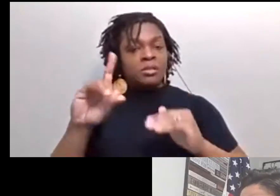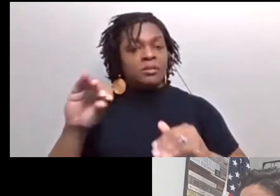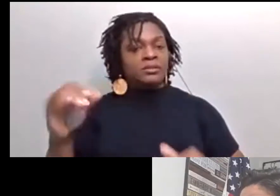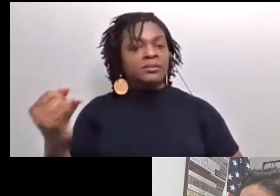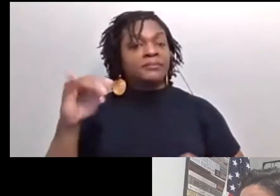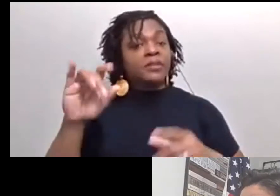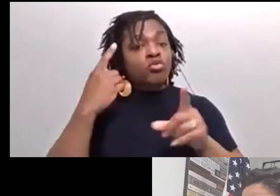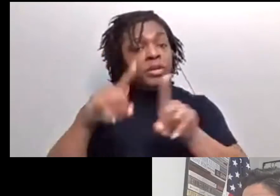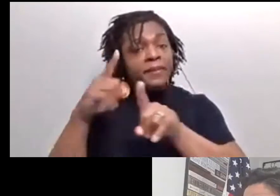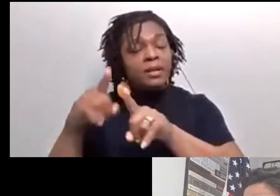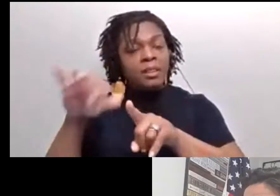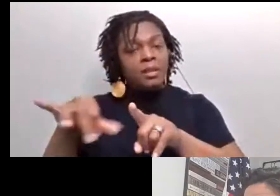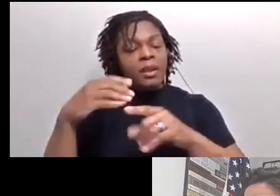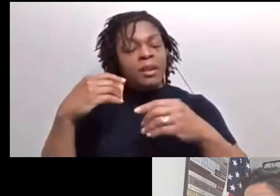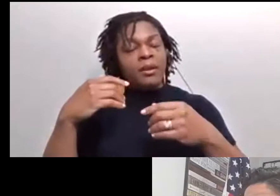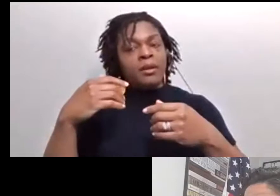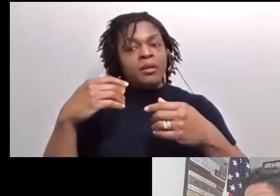which has to do with